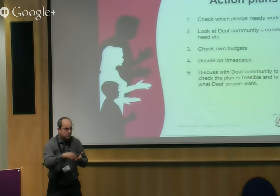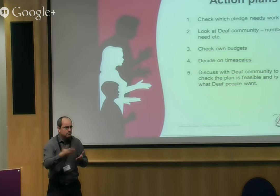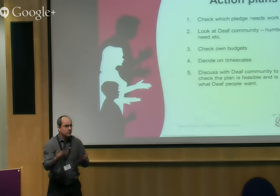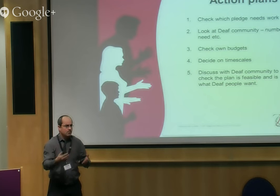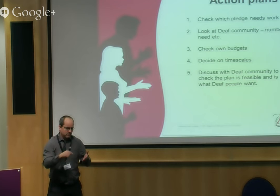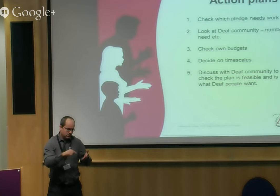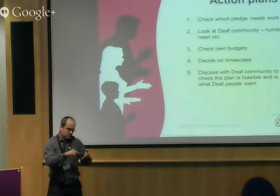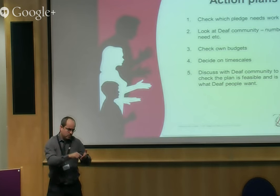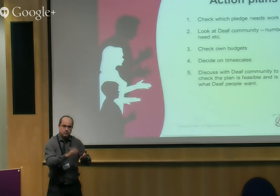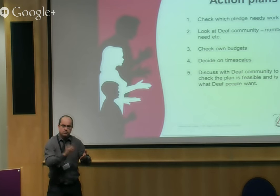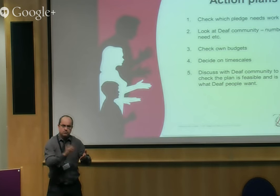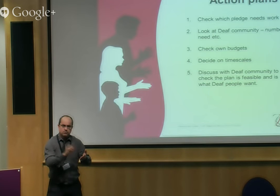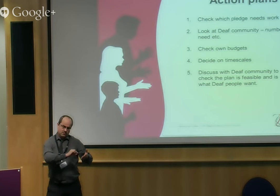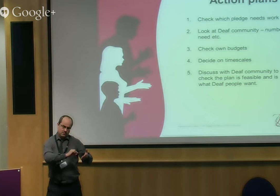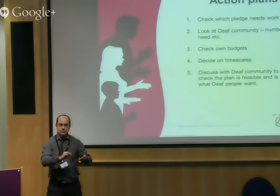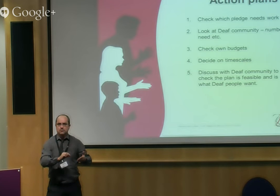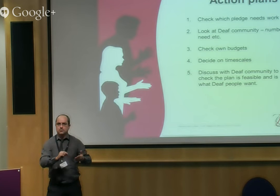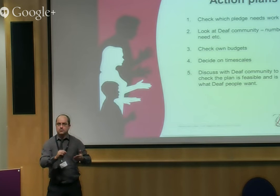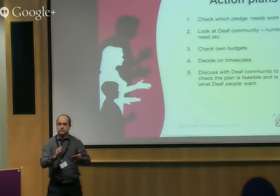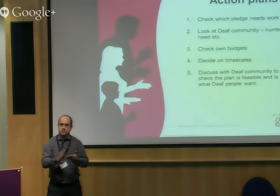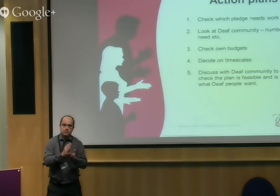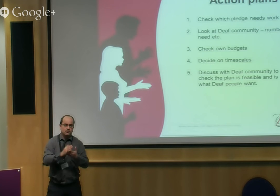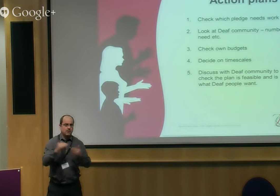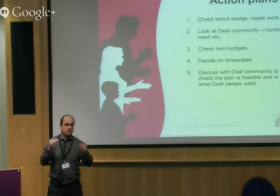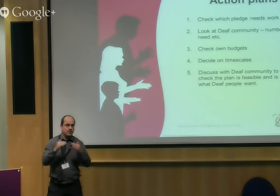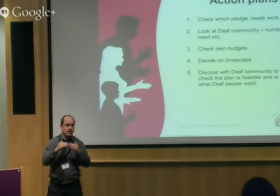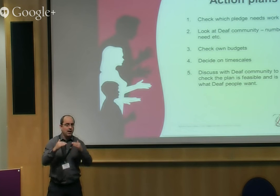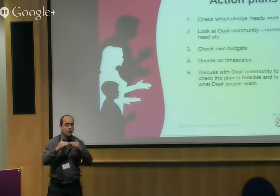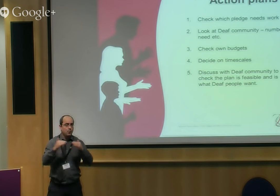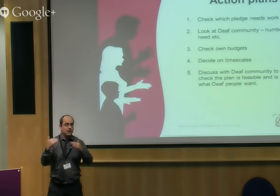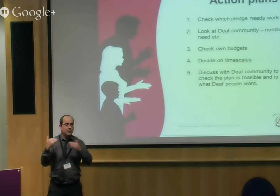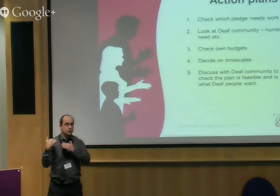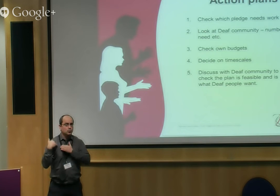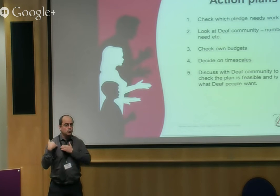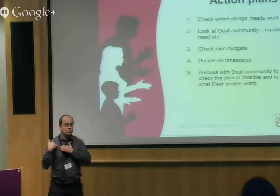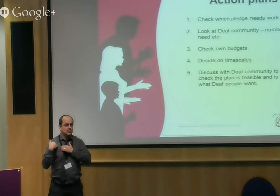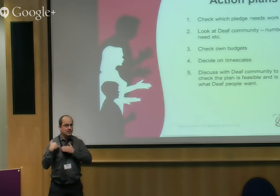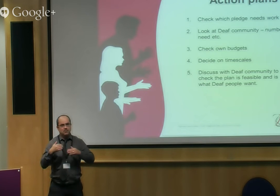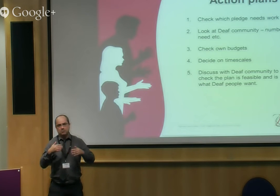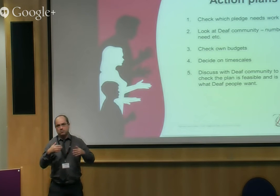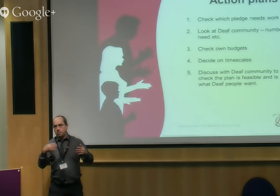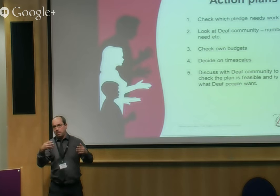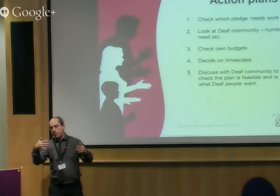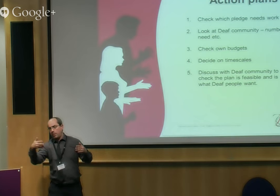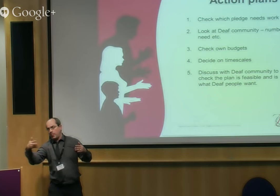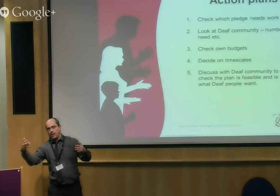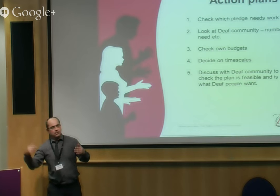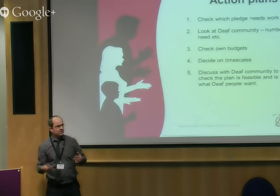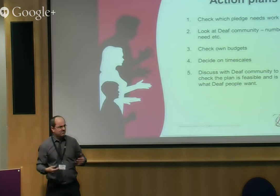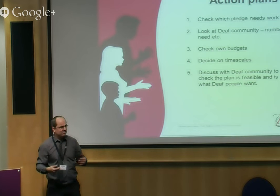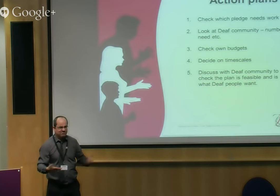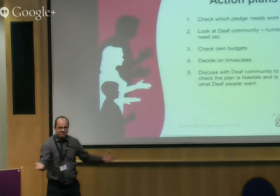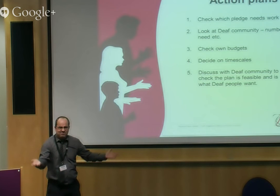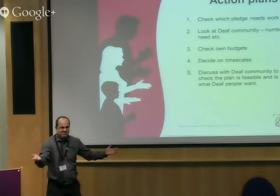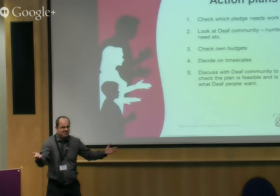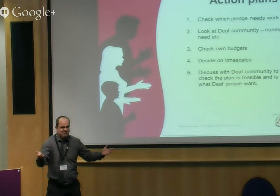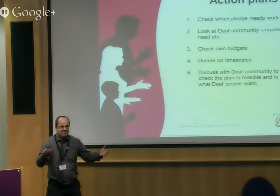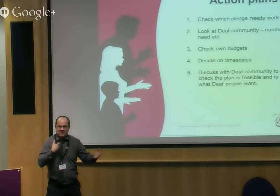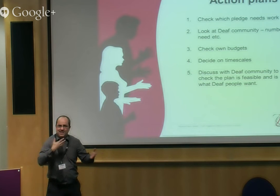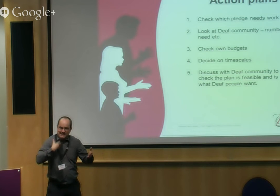to mainstream schools, to other organisations. If the council sign the pledge, and there's a need to make sure there's